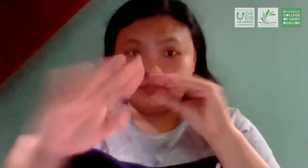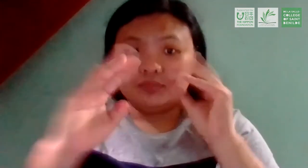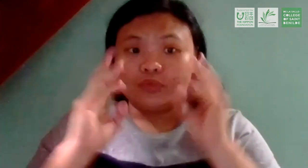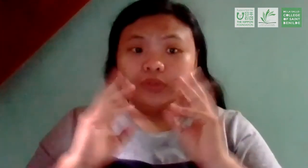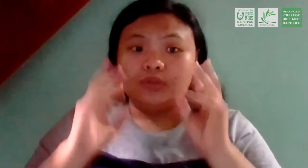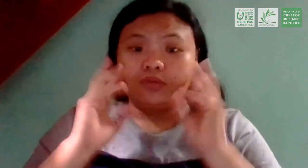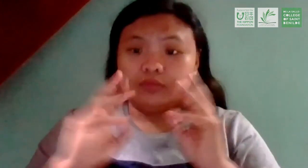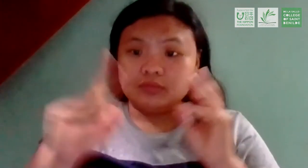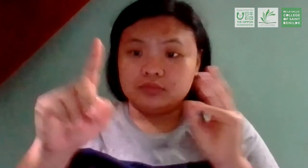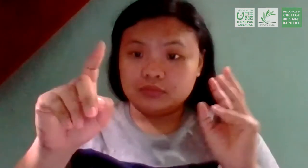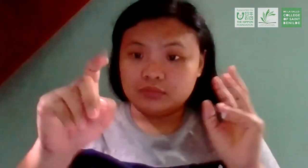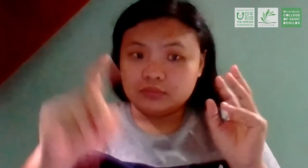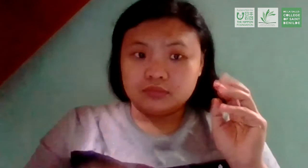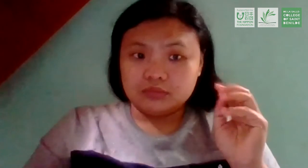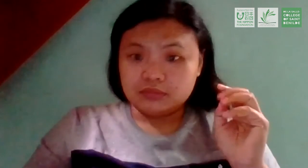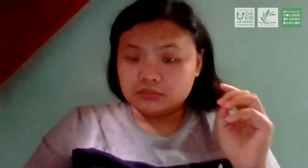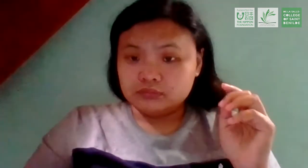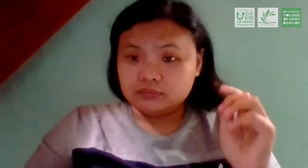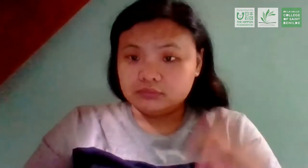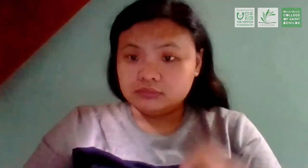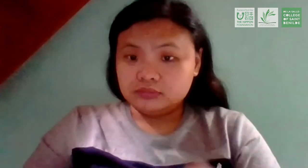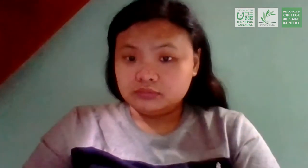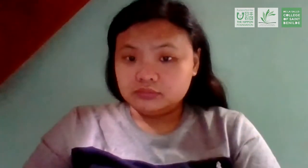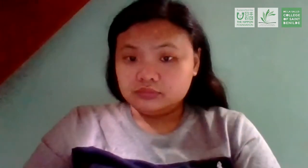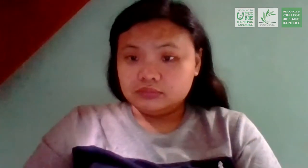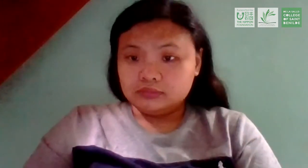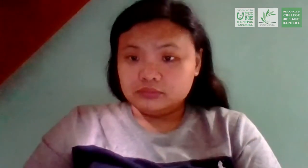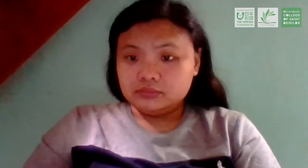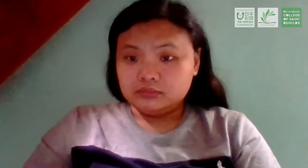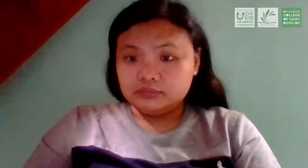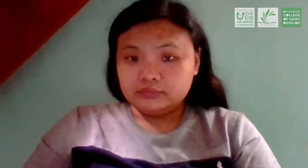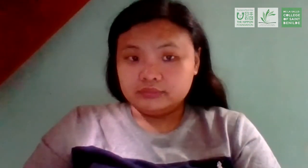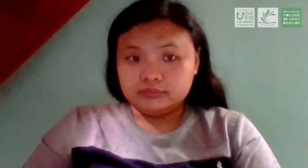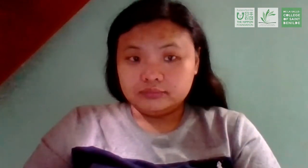So lesson 2 will send to you, Dr. Woody. Yes.